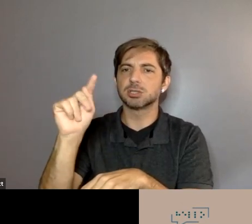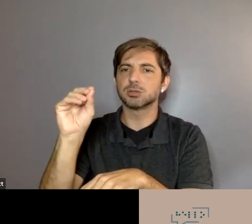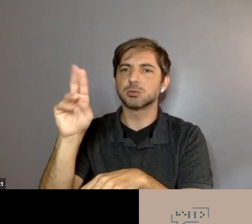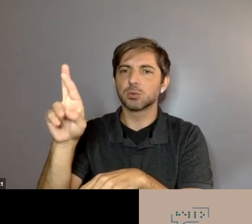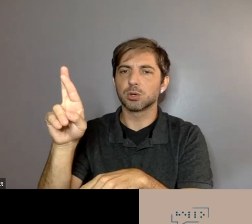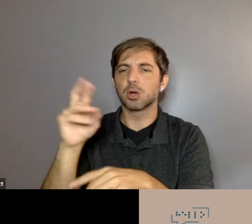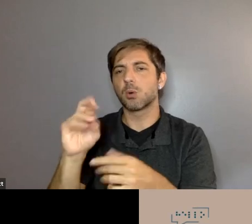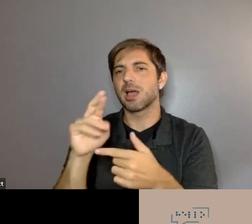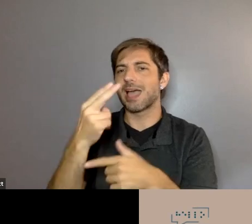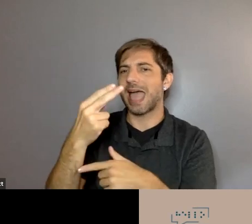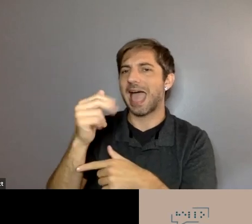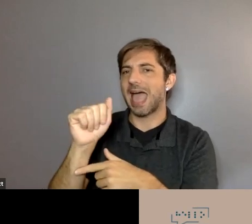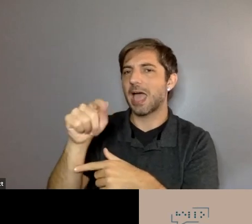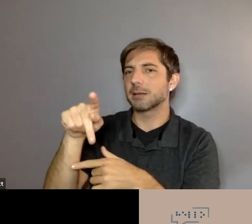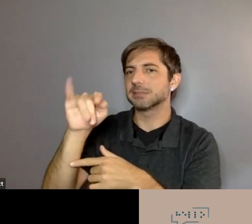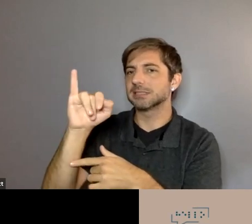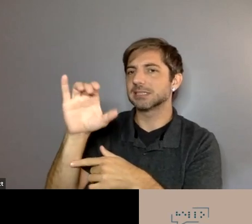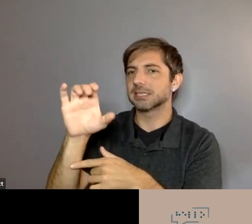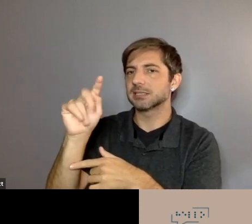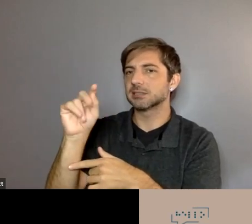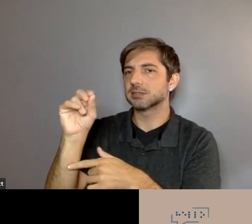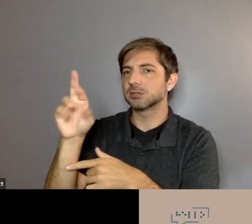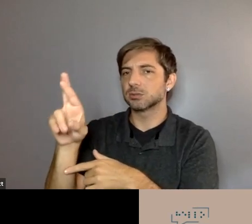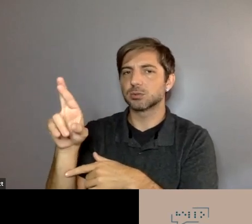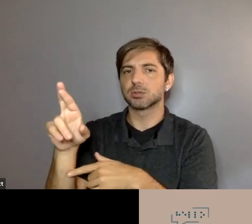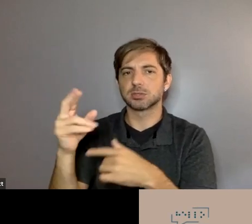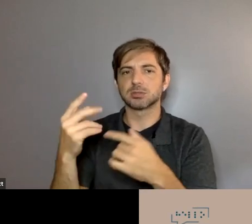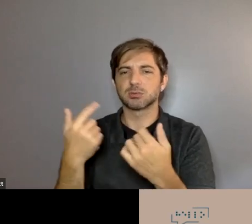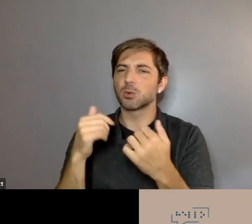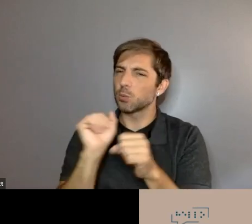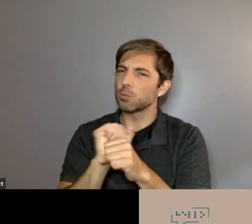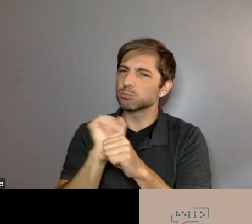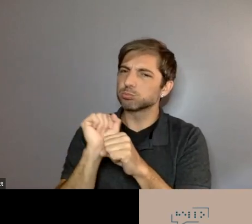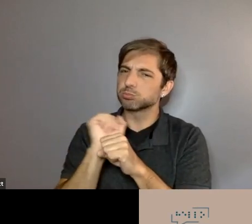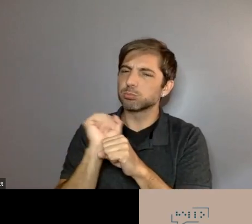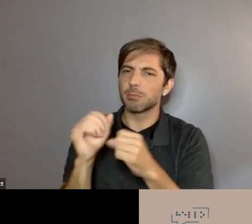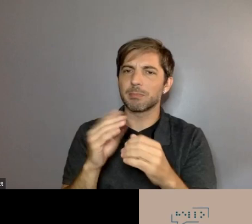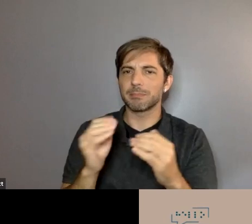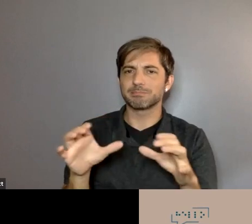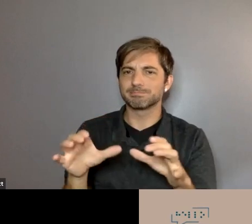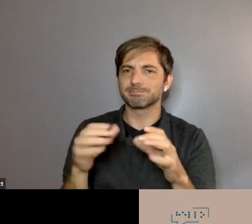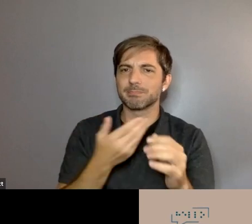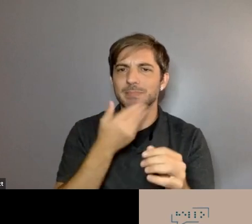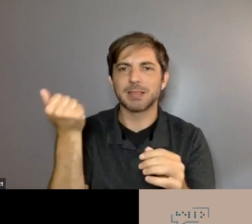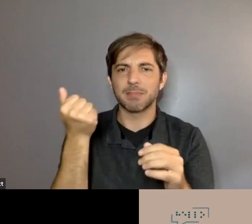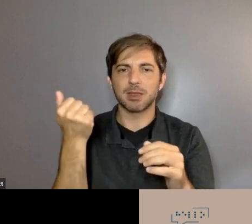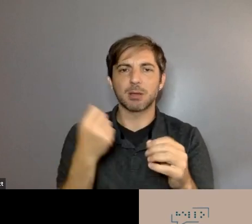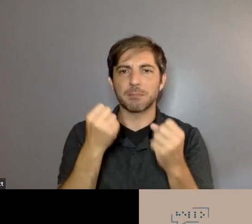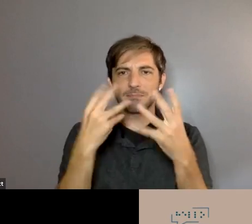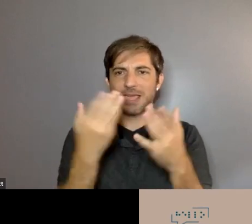after post-pandemic times, but lots of things like that, and lots of things that we just didn't realize were going to be an